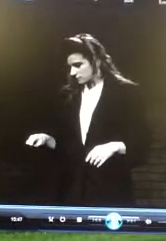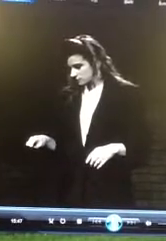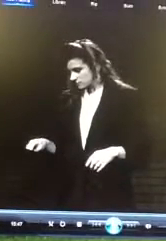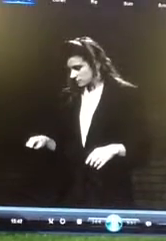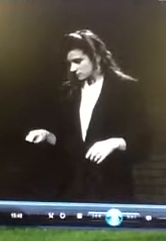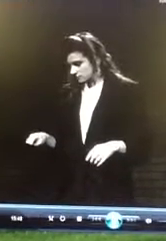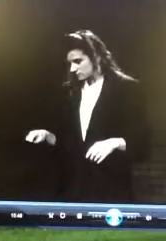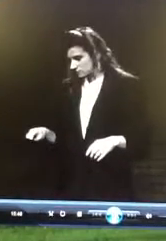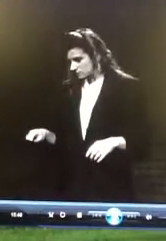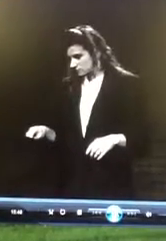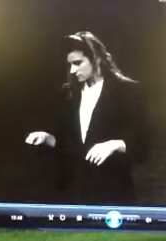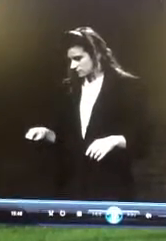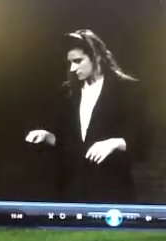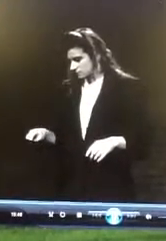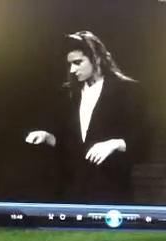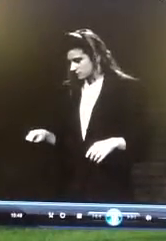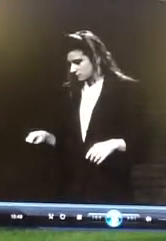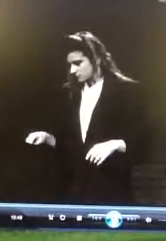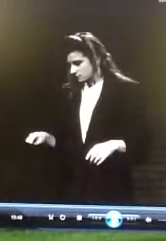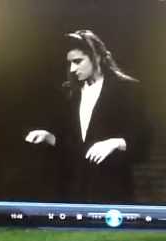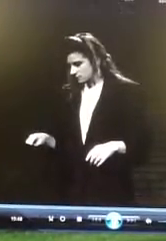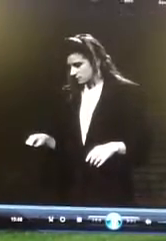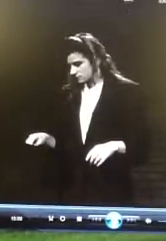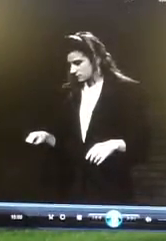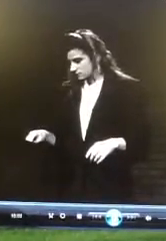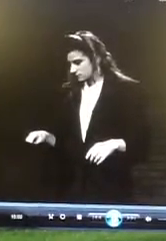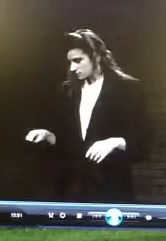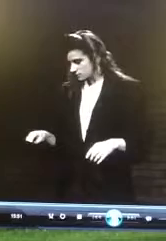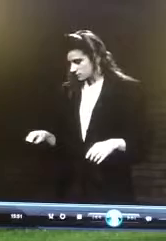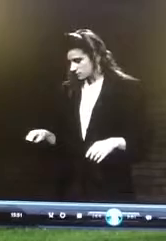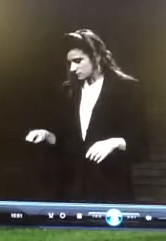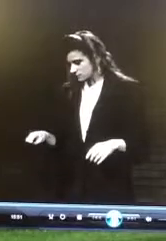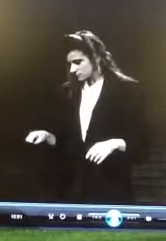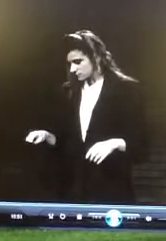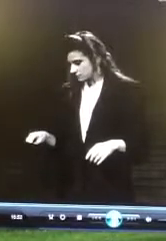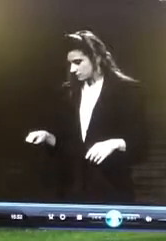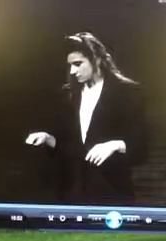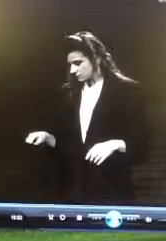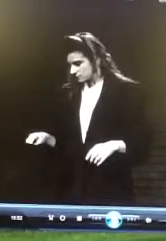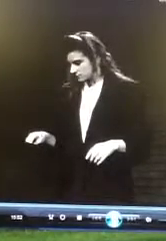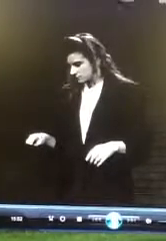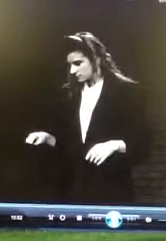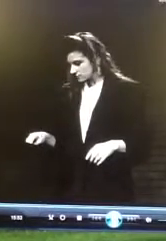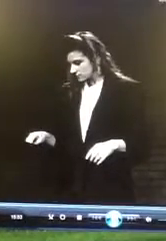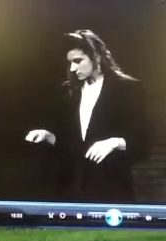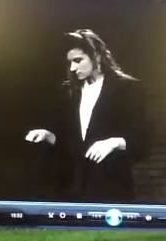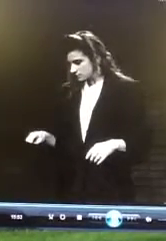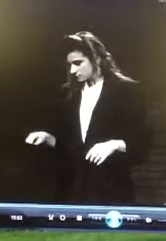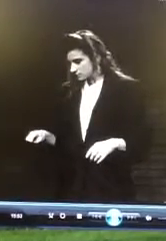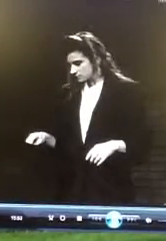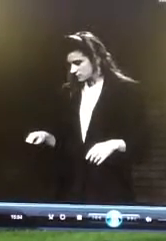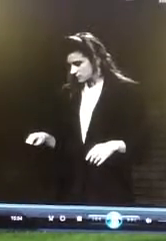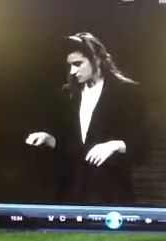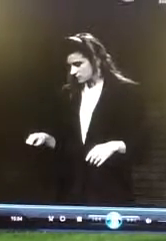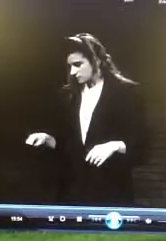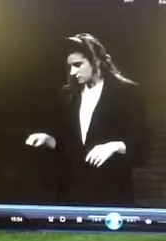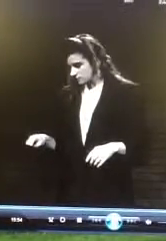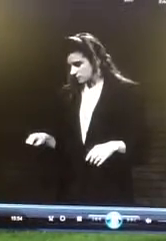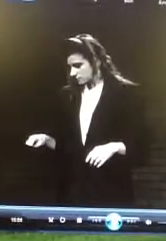It depends on the individual, if they decide to have an interpreter or not. You could use interpreters in staff